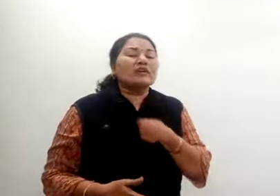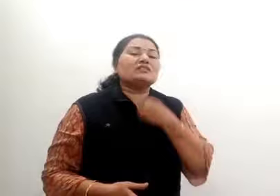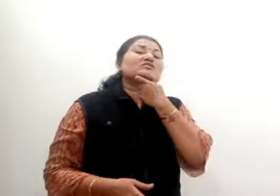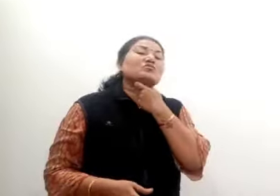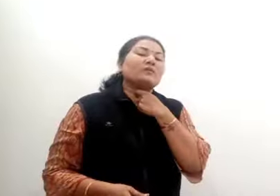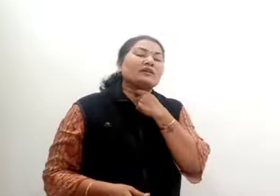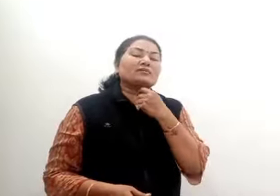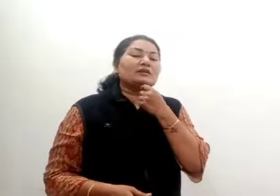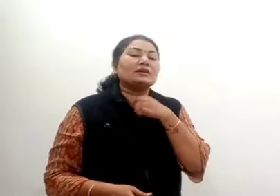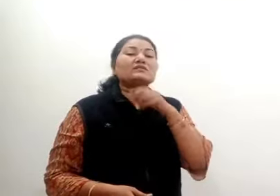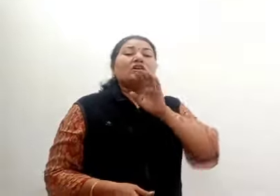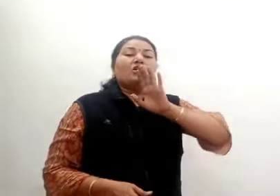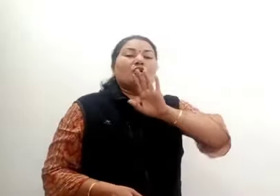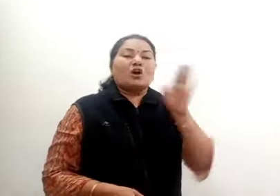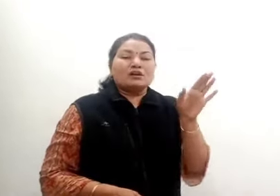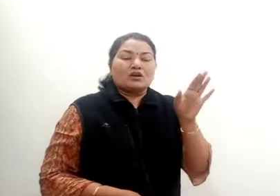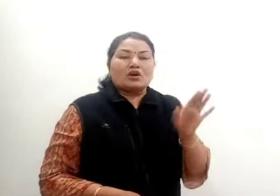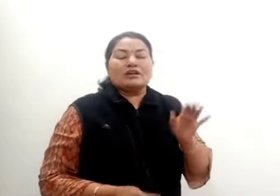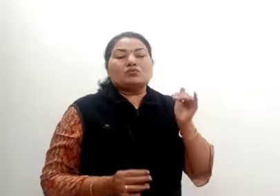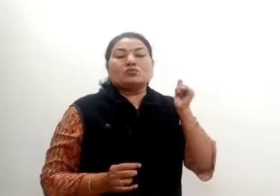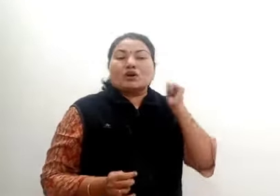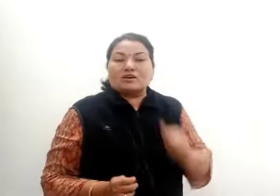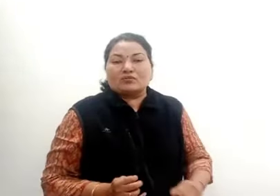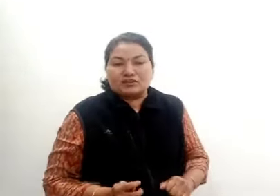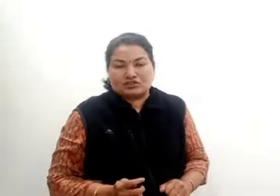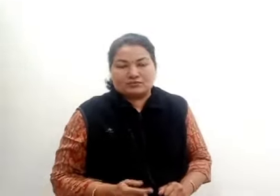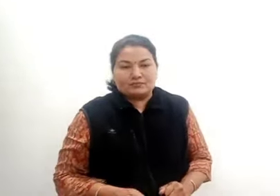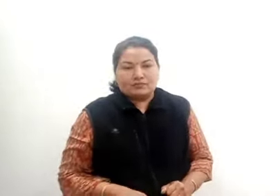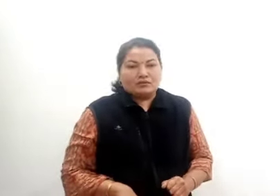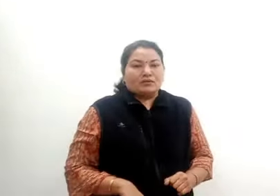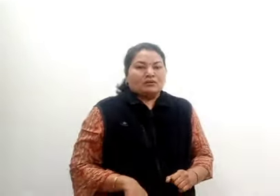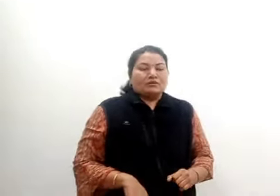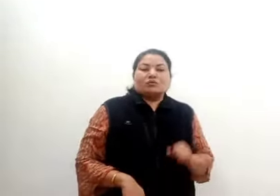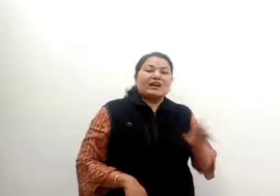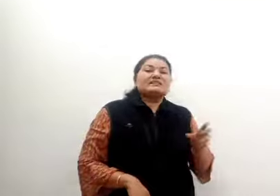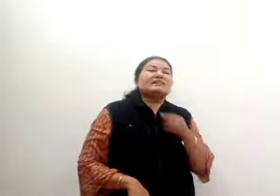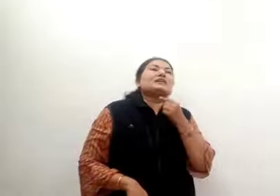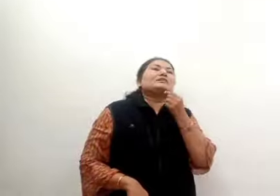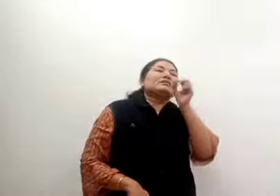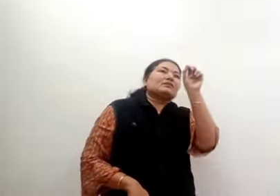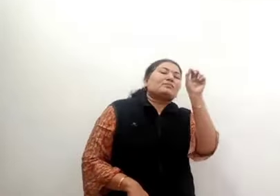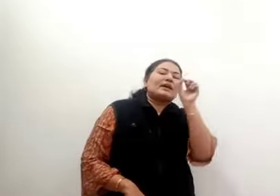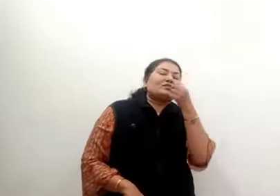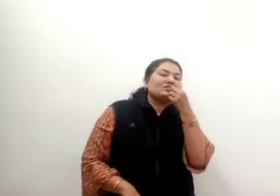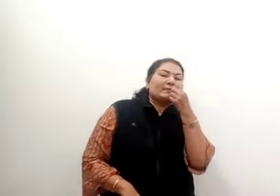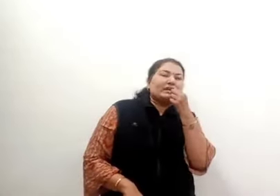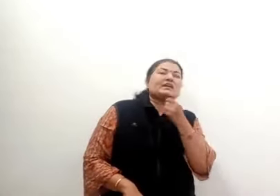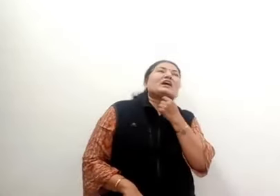this movement is not according to our wish. You can't say that the bite which I am taking, I will